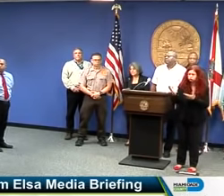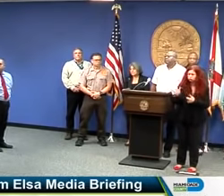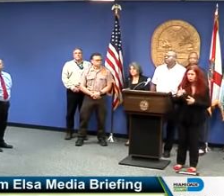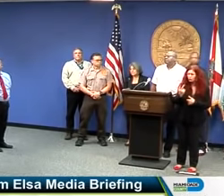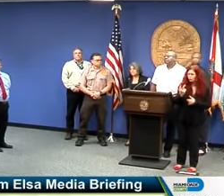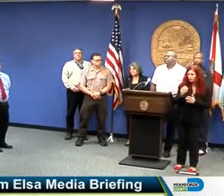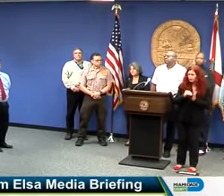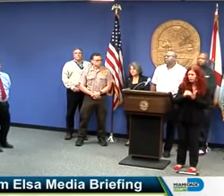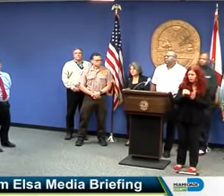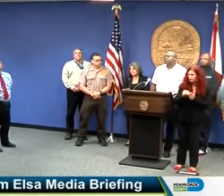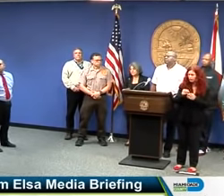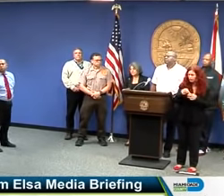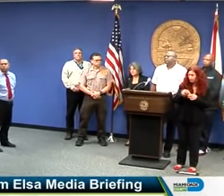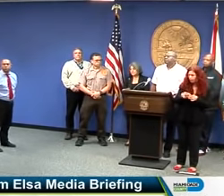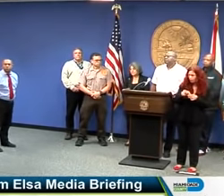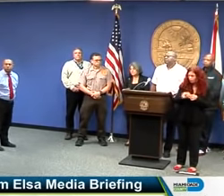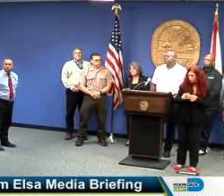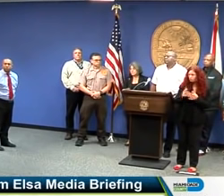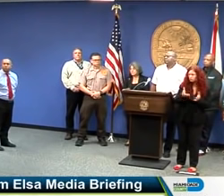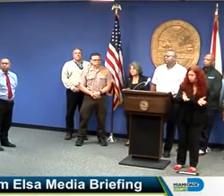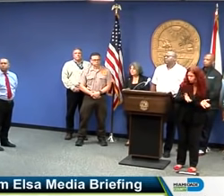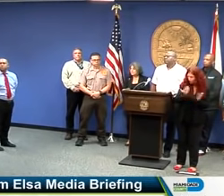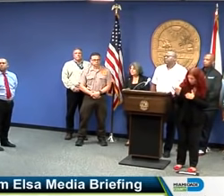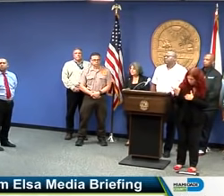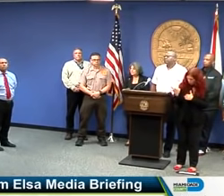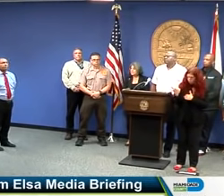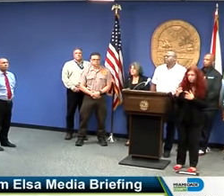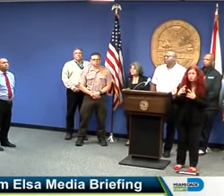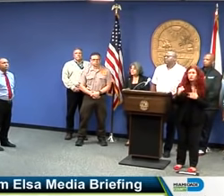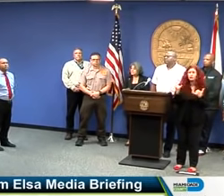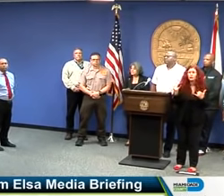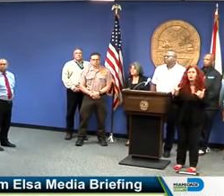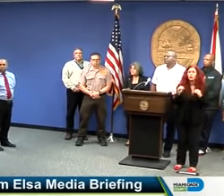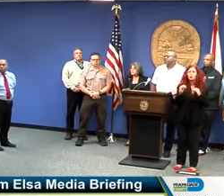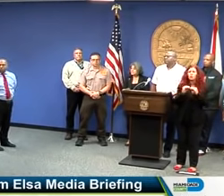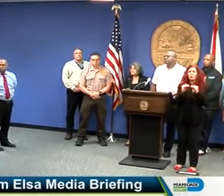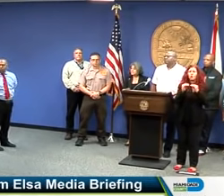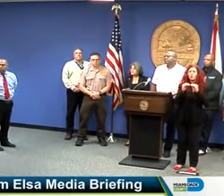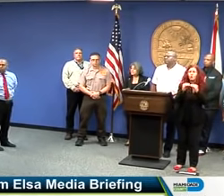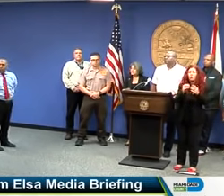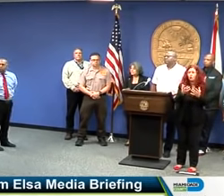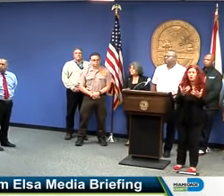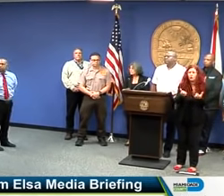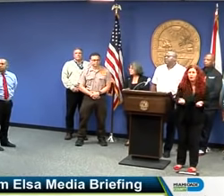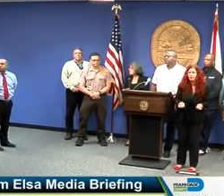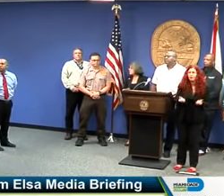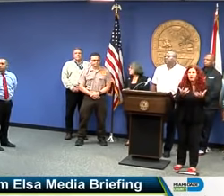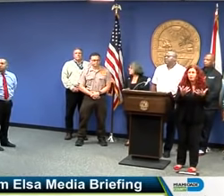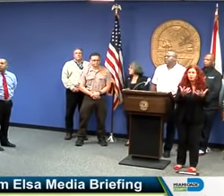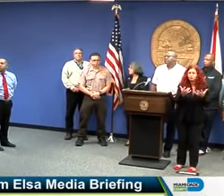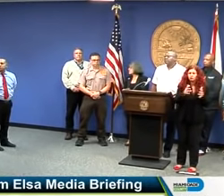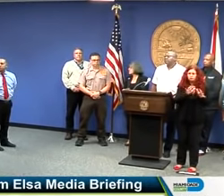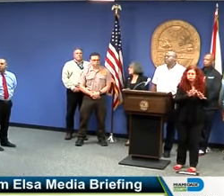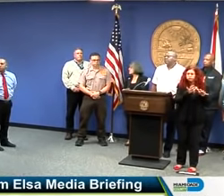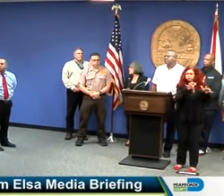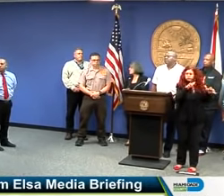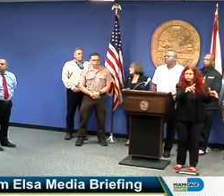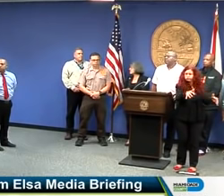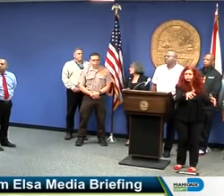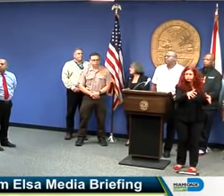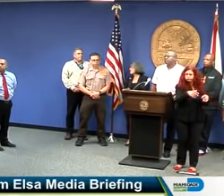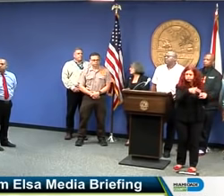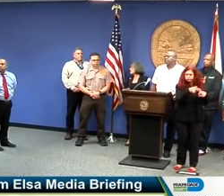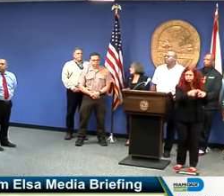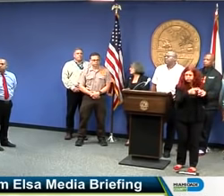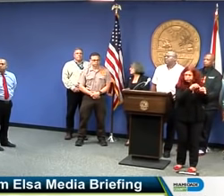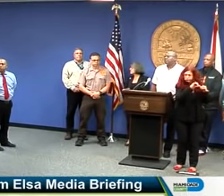during the week of the debris. Now, obviously, more of that has come down. Do you have any idea how much more you have to deal with